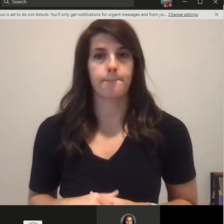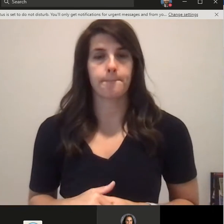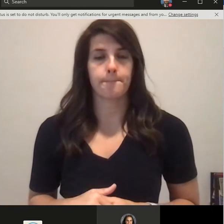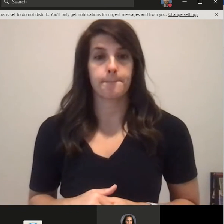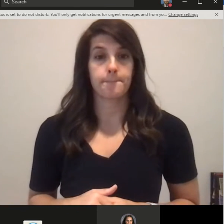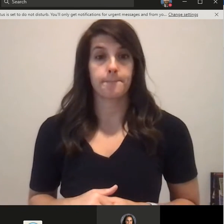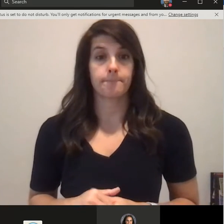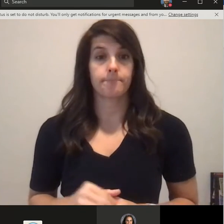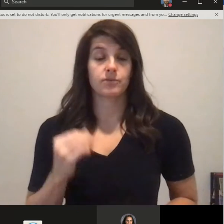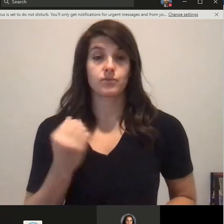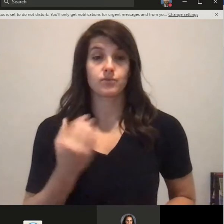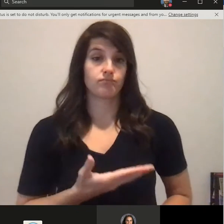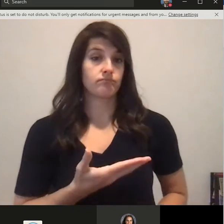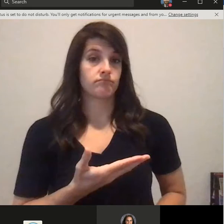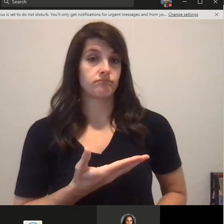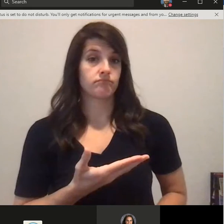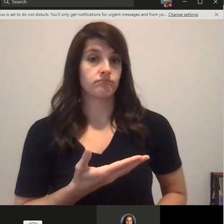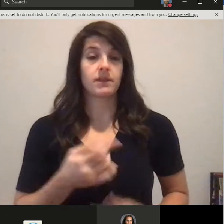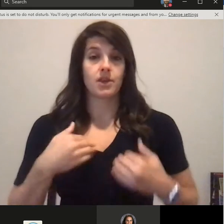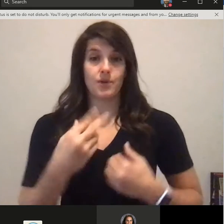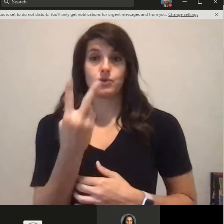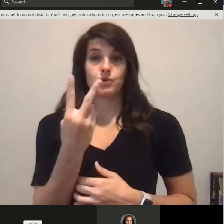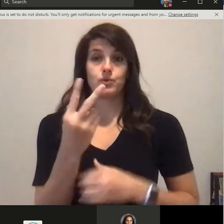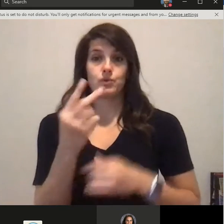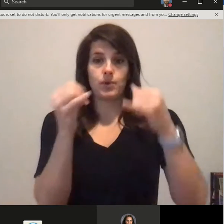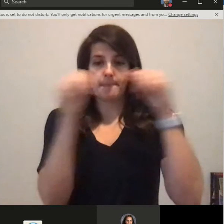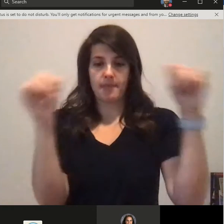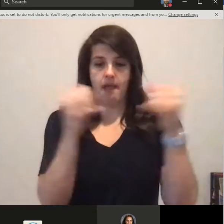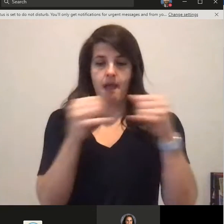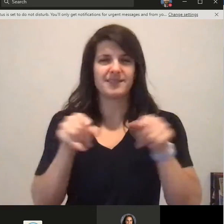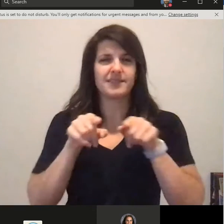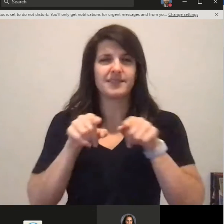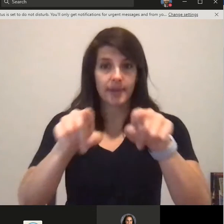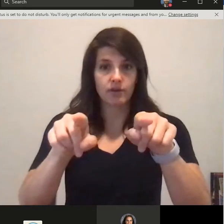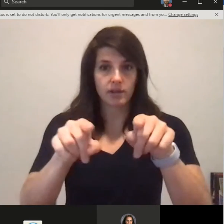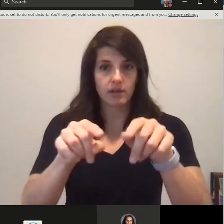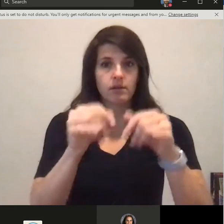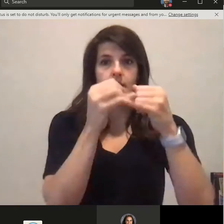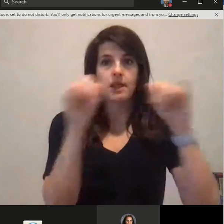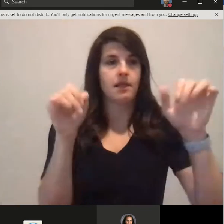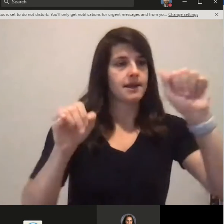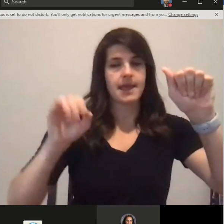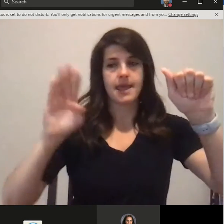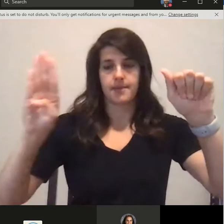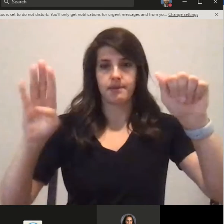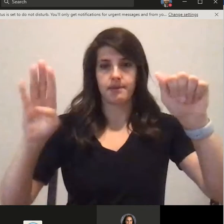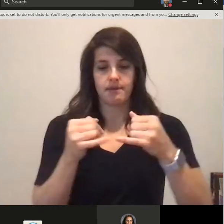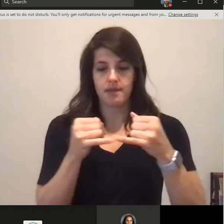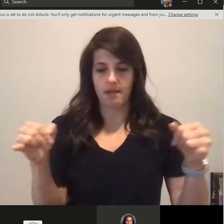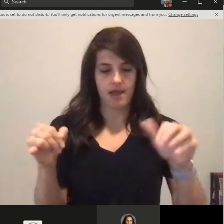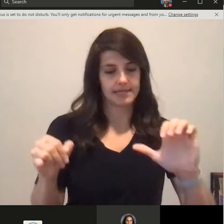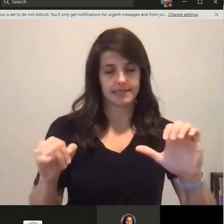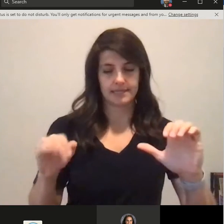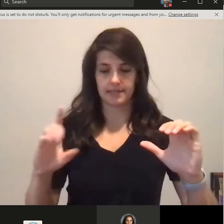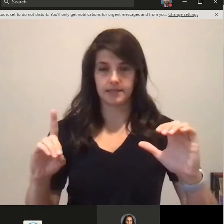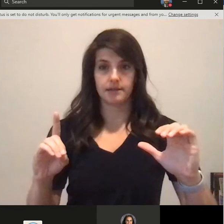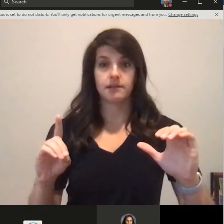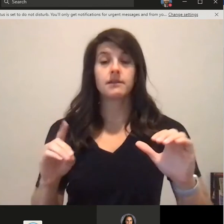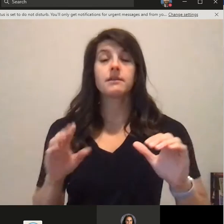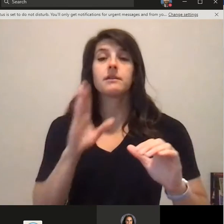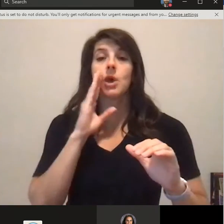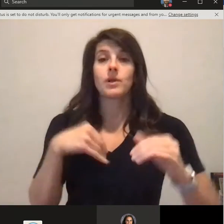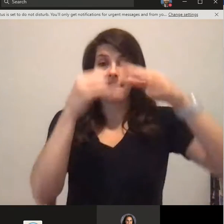Here, we have two parallel lines, AB and CD, that has a transversal line